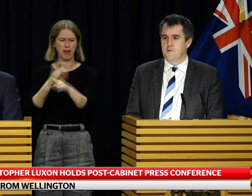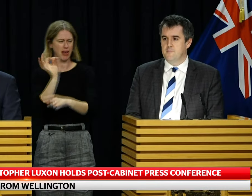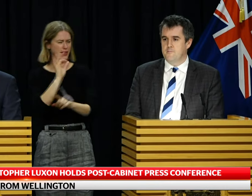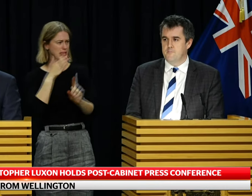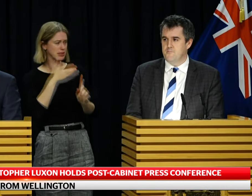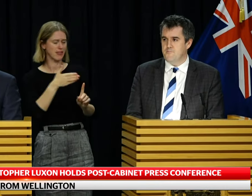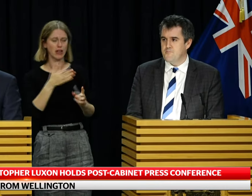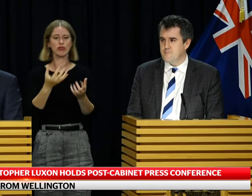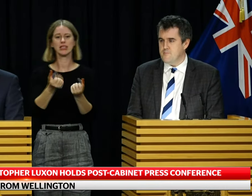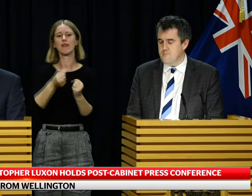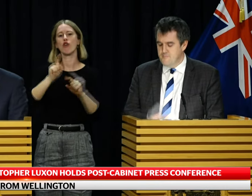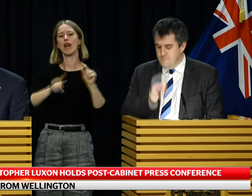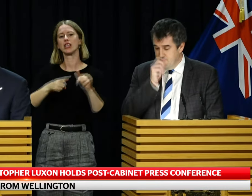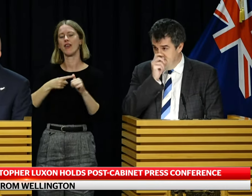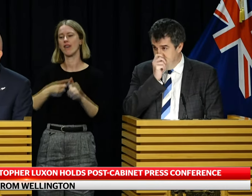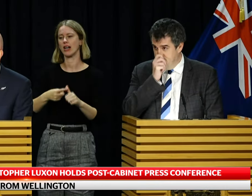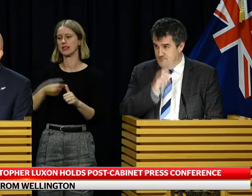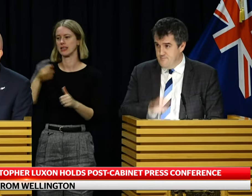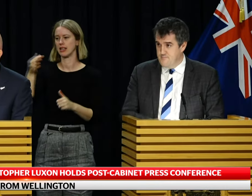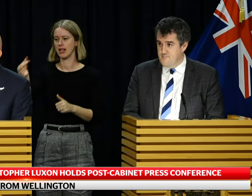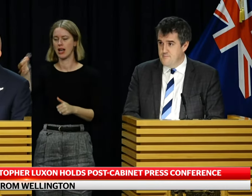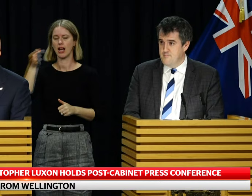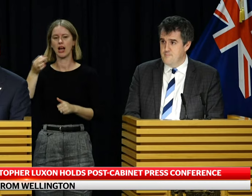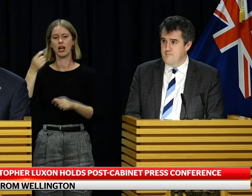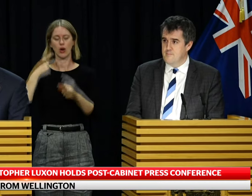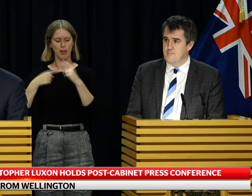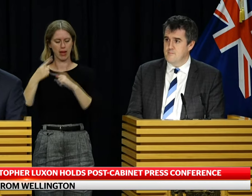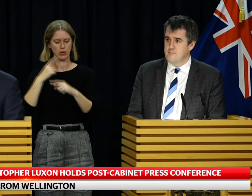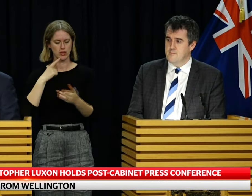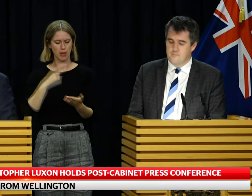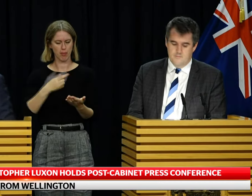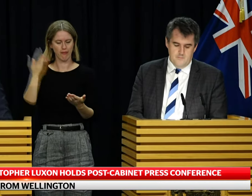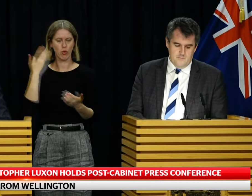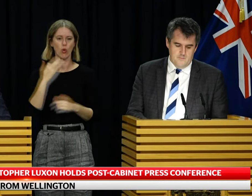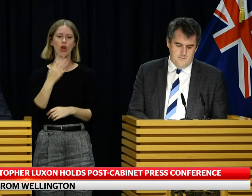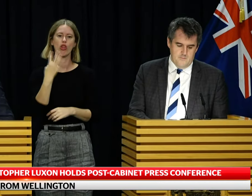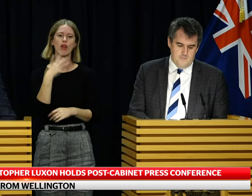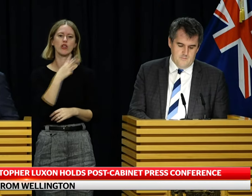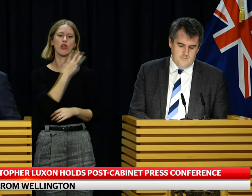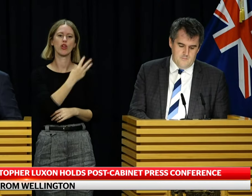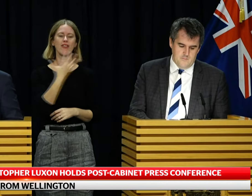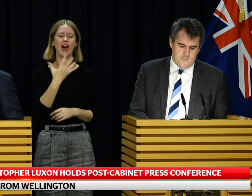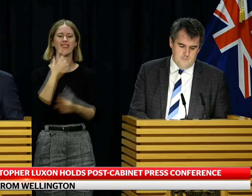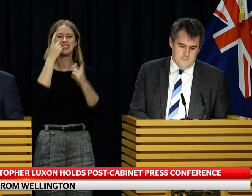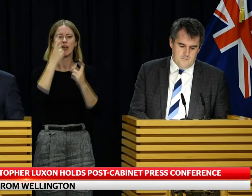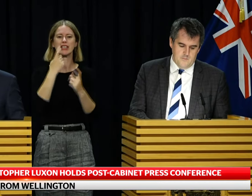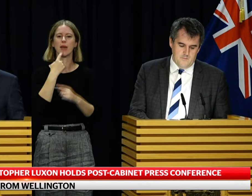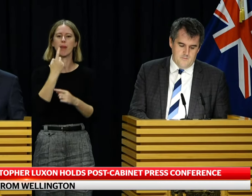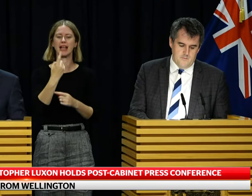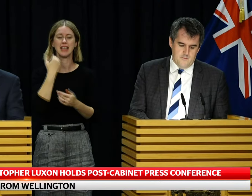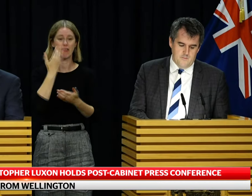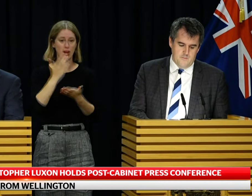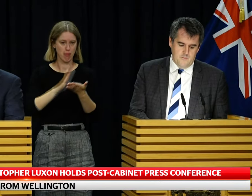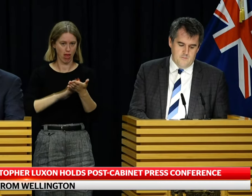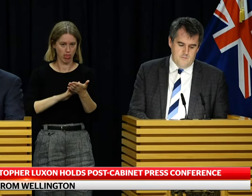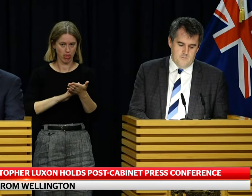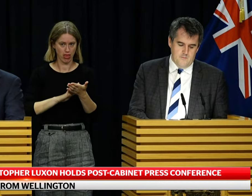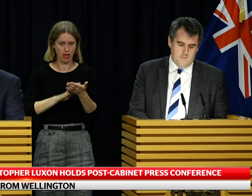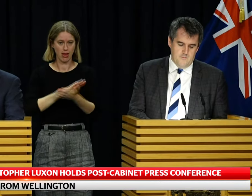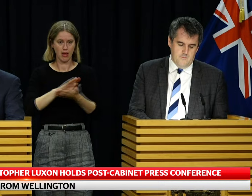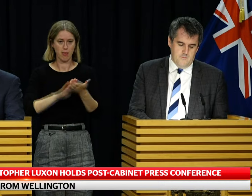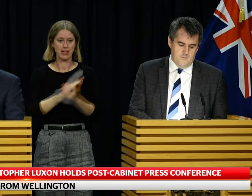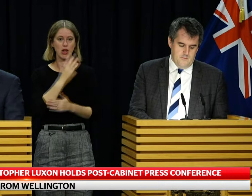range of advice. Joe Moy? Chris, just going back to the one you used before, the 335 serious complaints per month, which led to